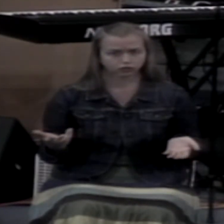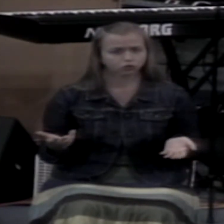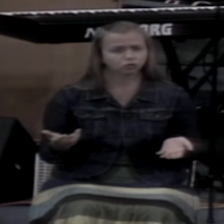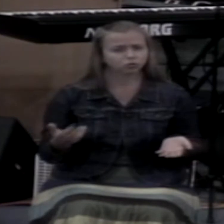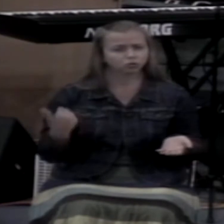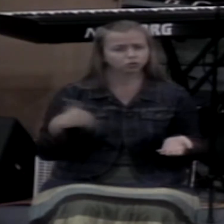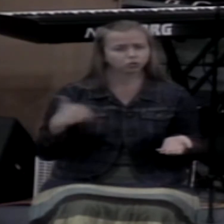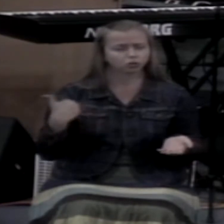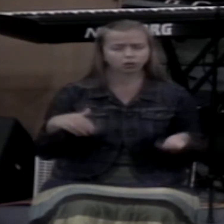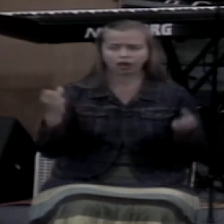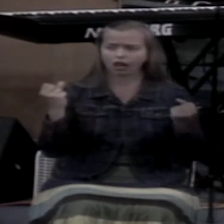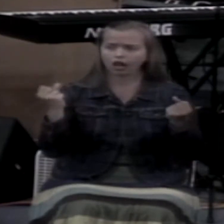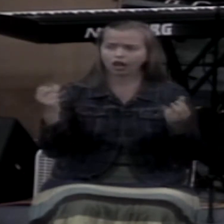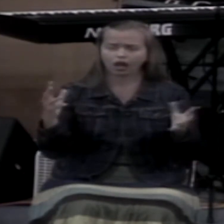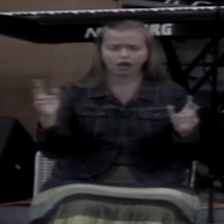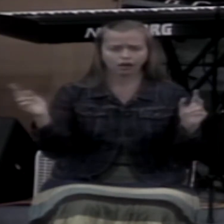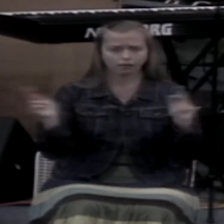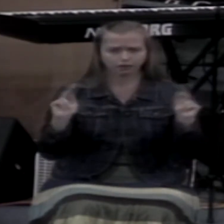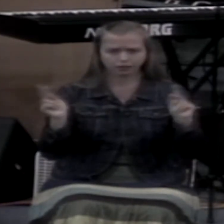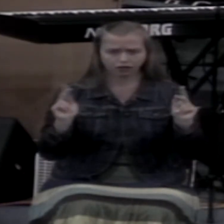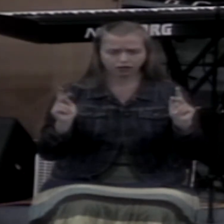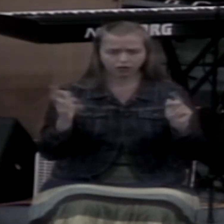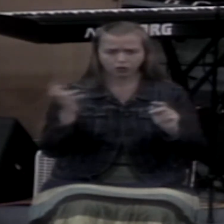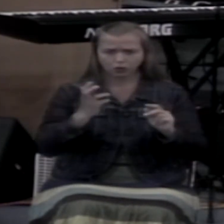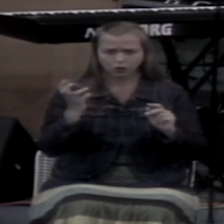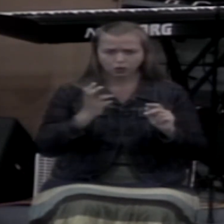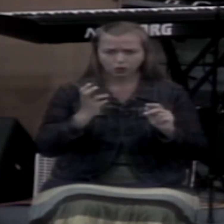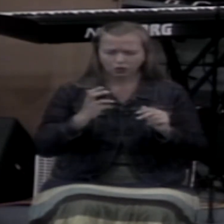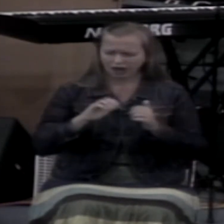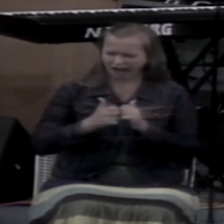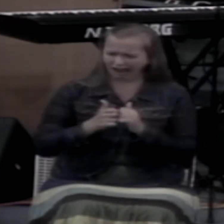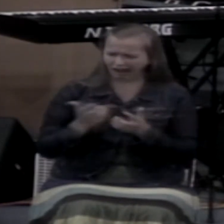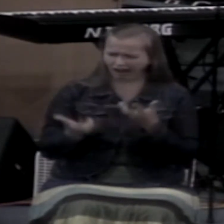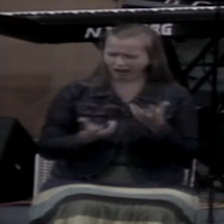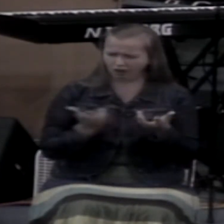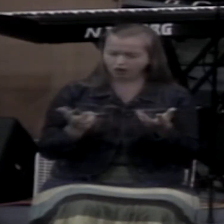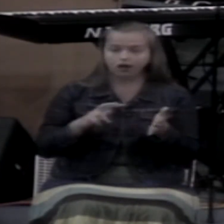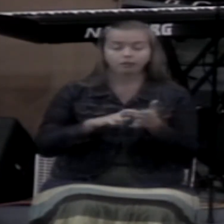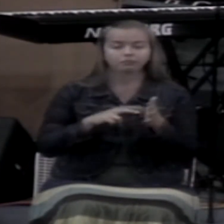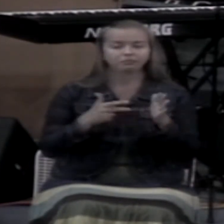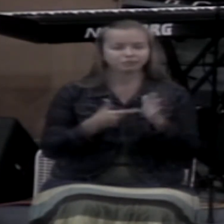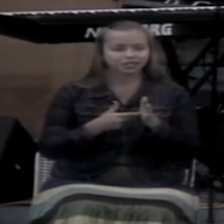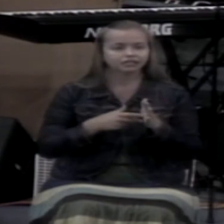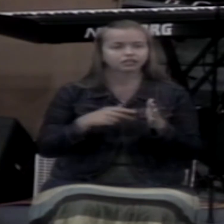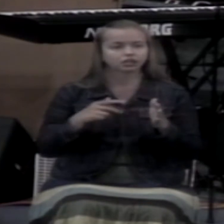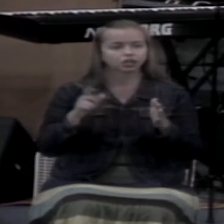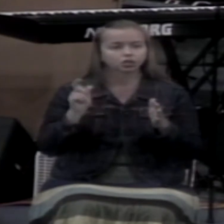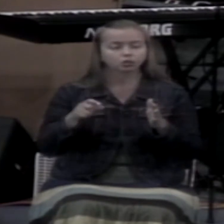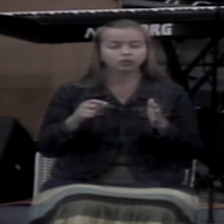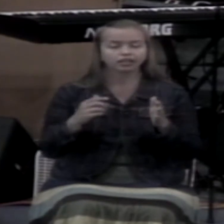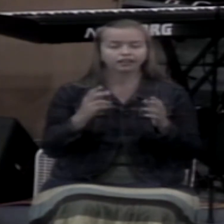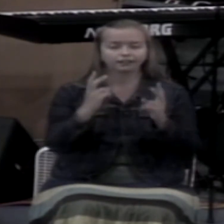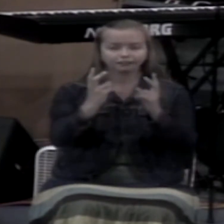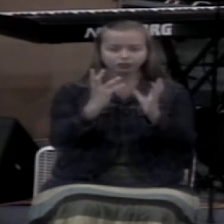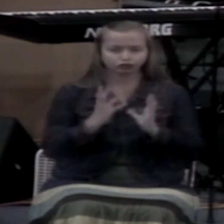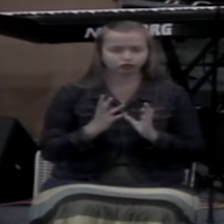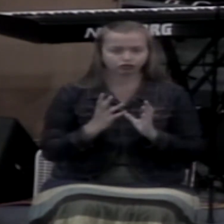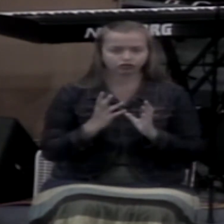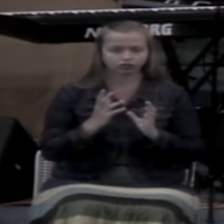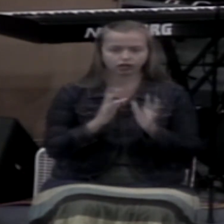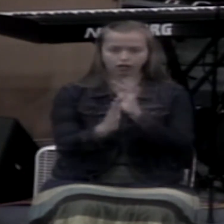steady flow of visitors. I'm talking about all the time. All the time.